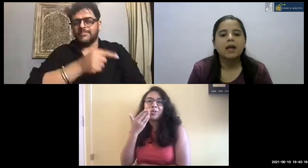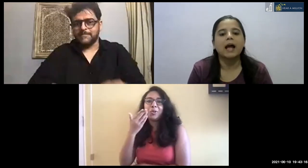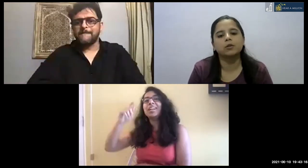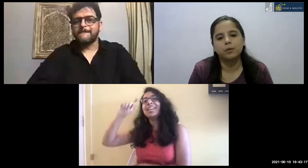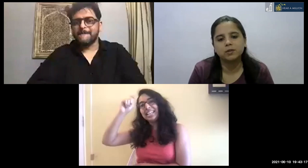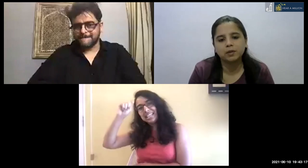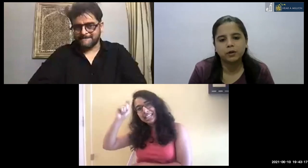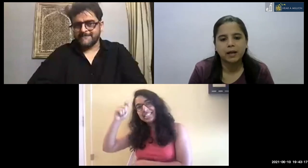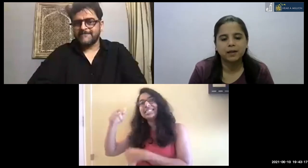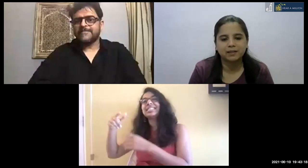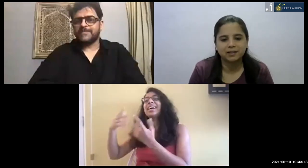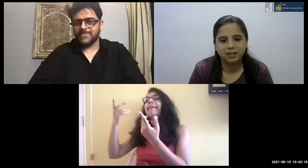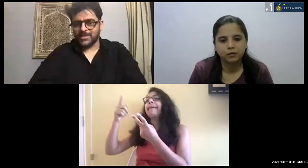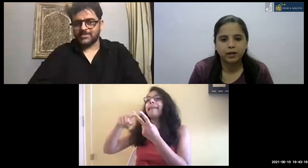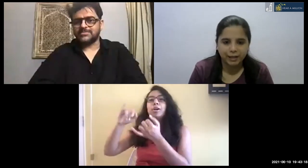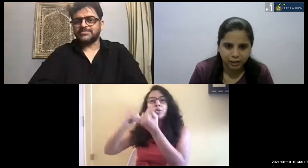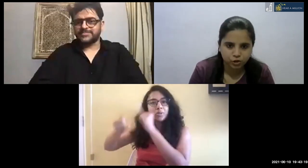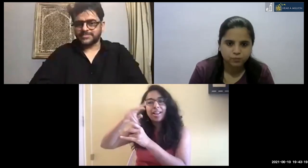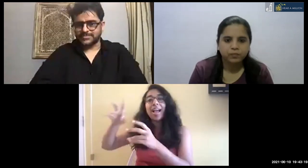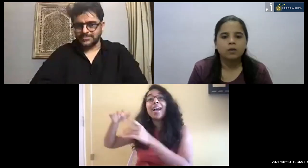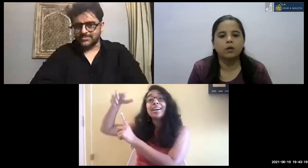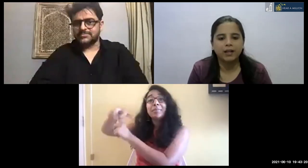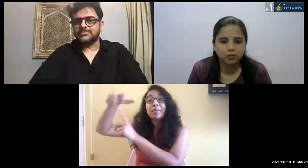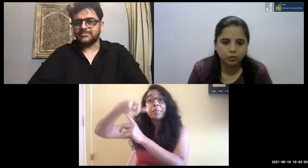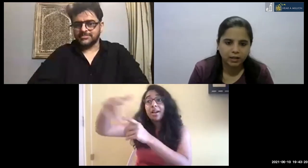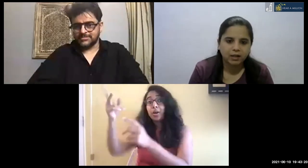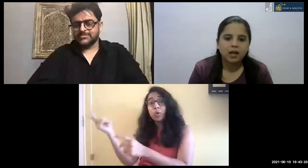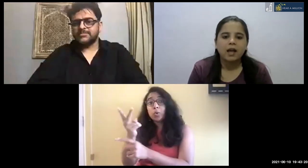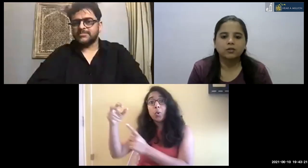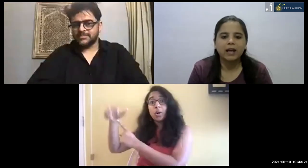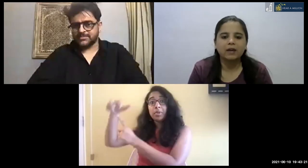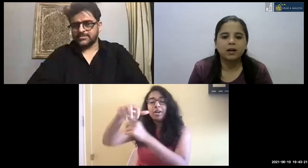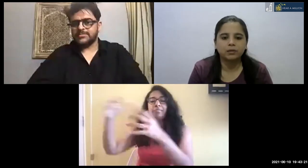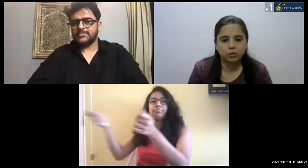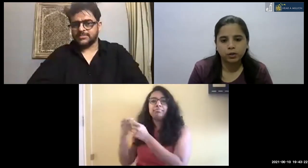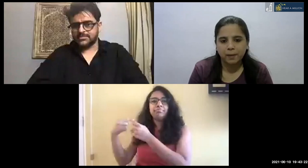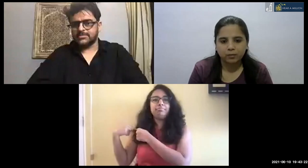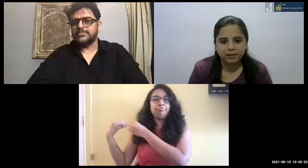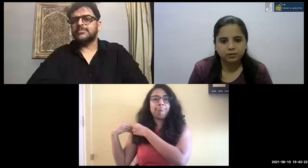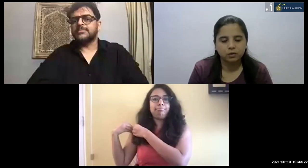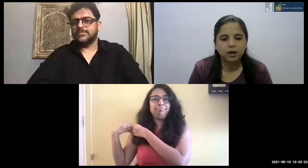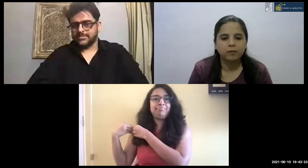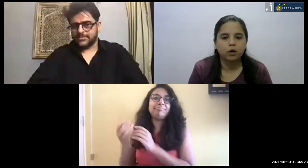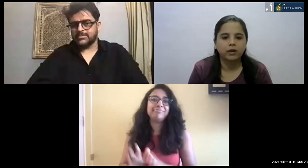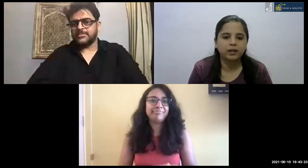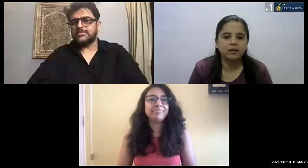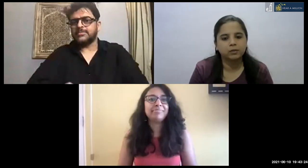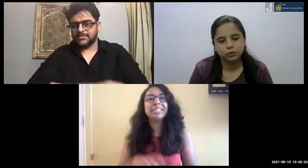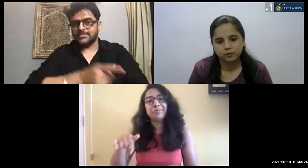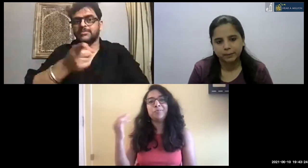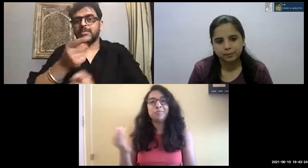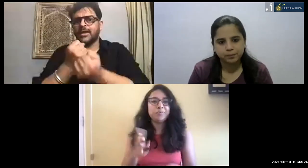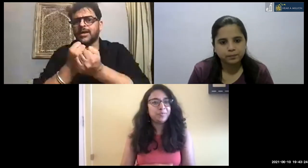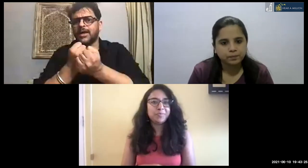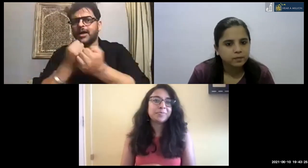So I'm responsible for MSSD, for English, for history. So we have two departments. So I'm coordinating with